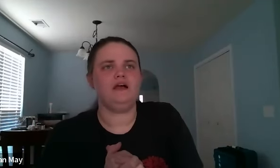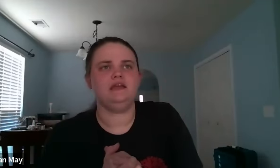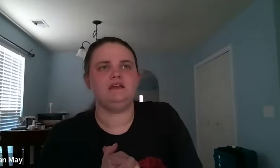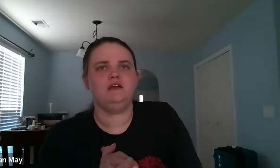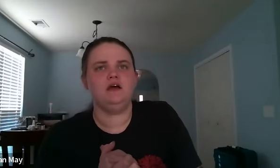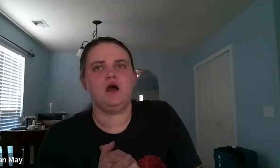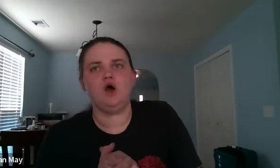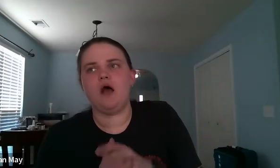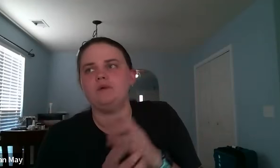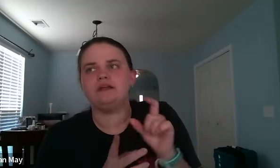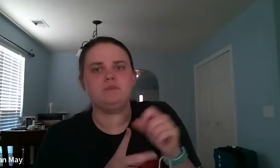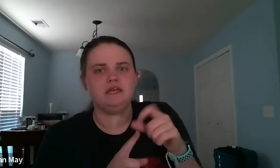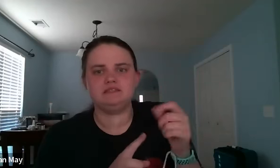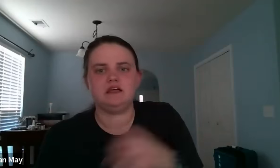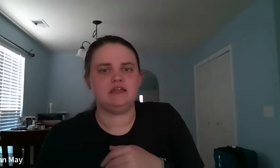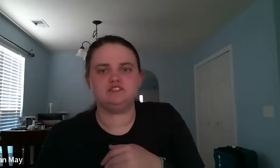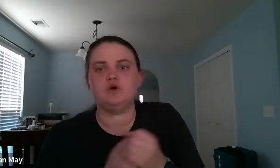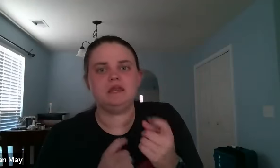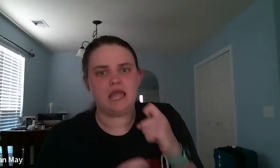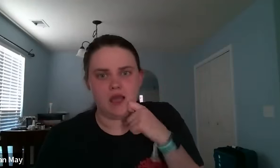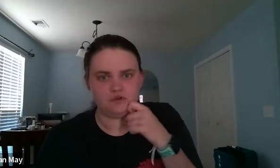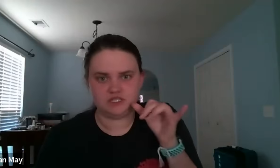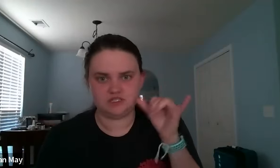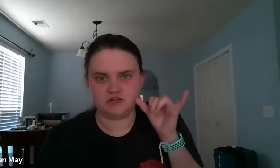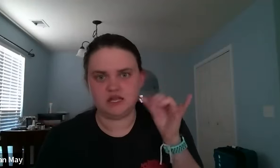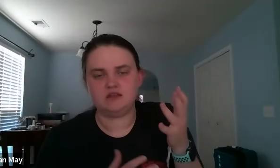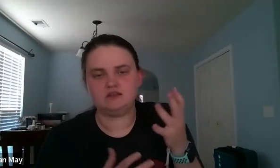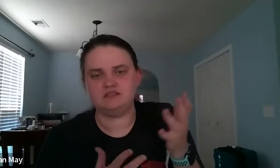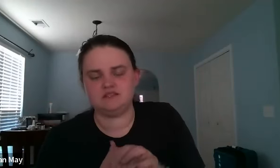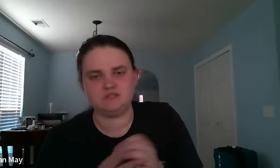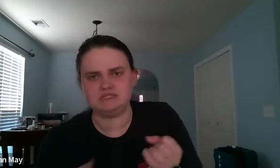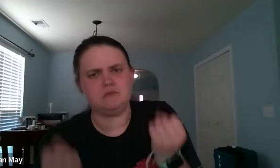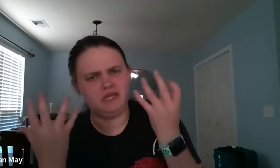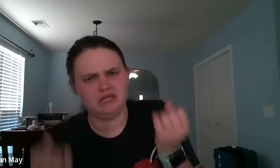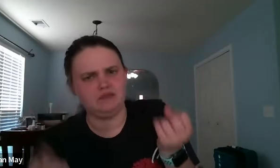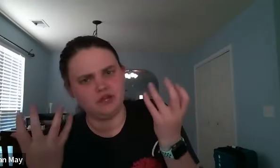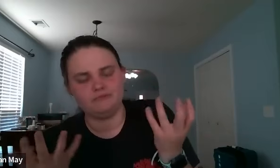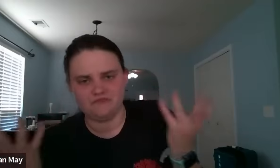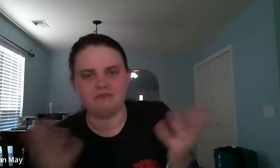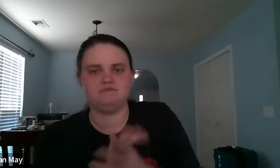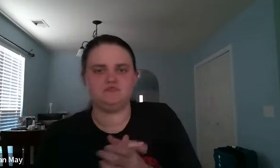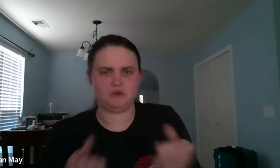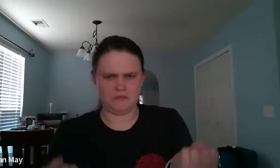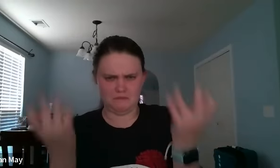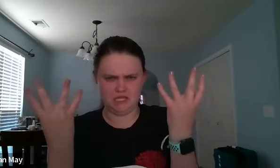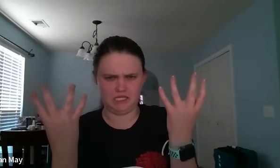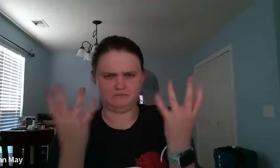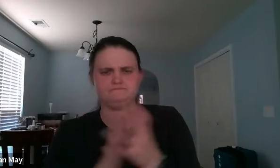like, oh, I picked like so many apples yesterday. And then someone says, how many, you know, that. So how many or